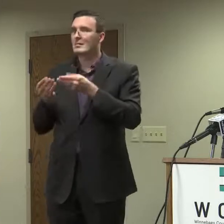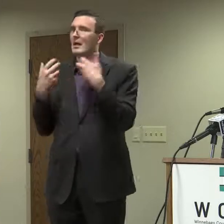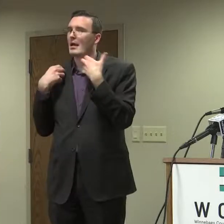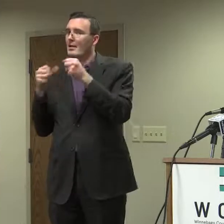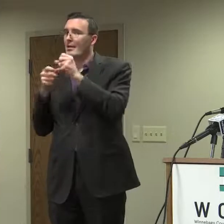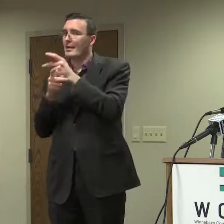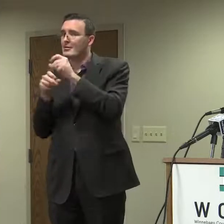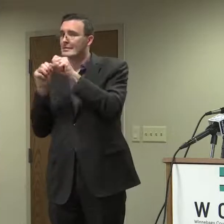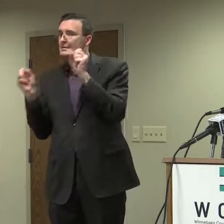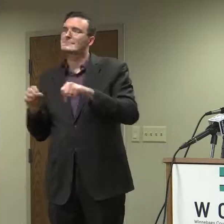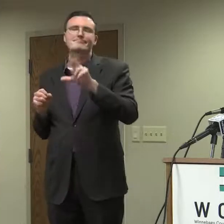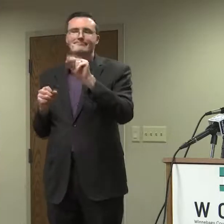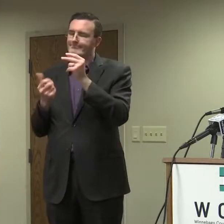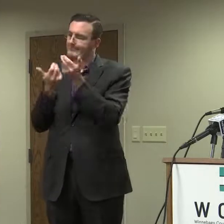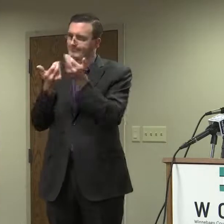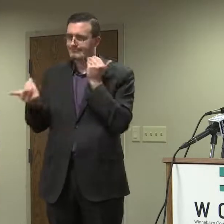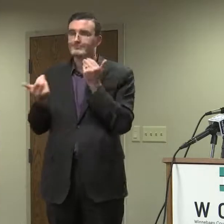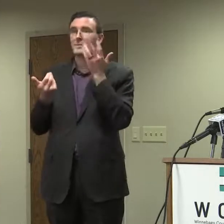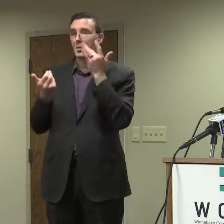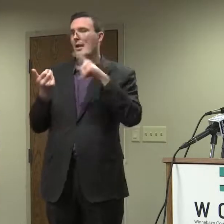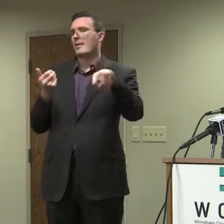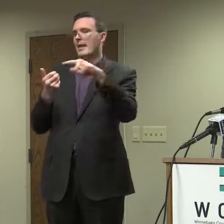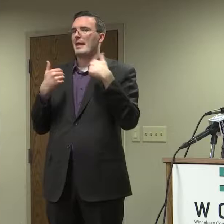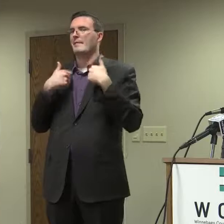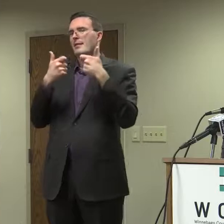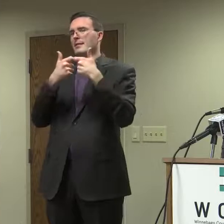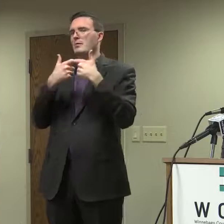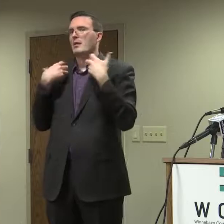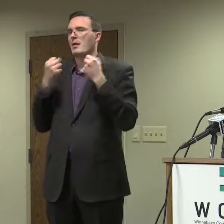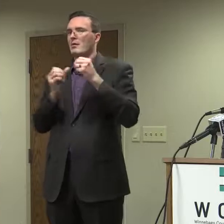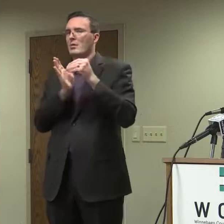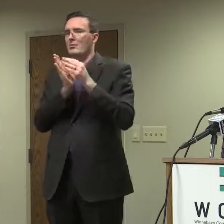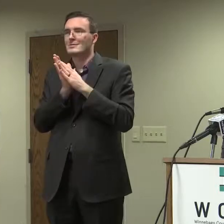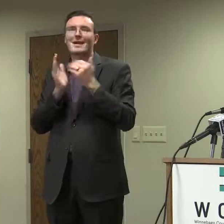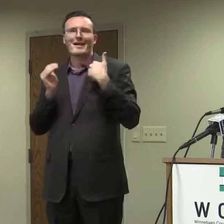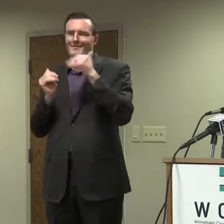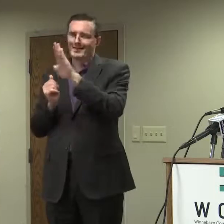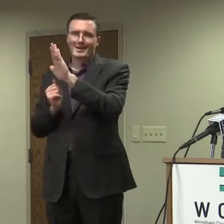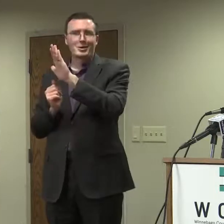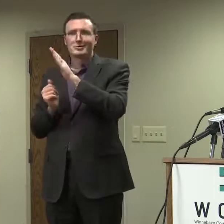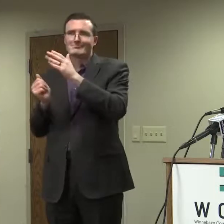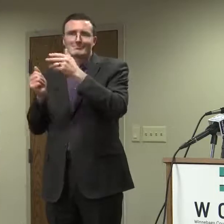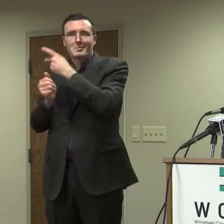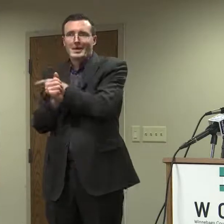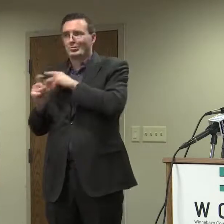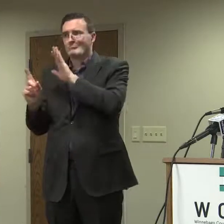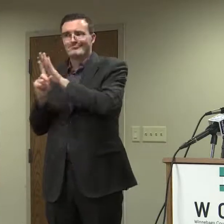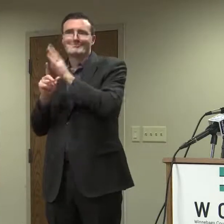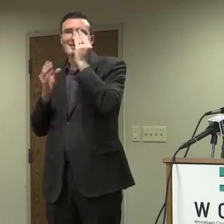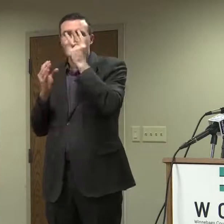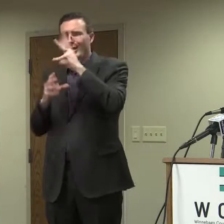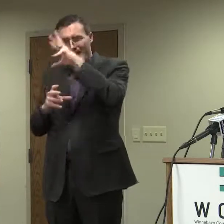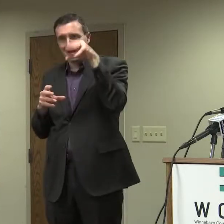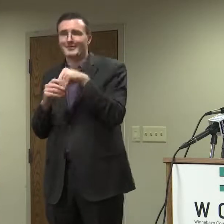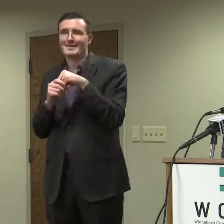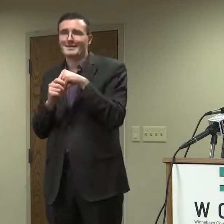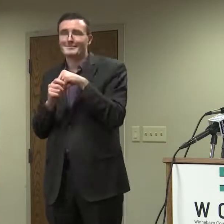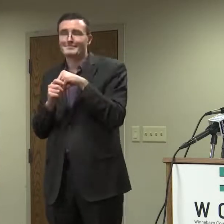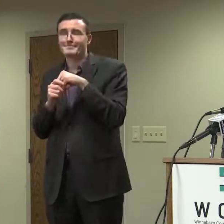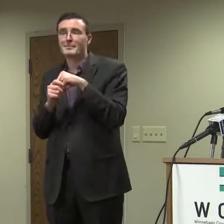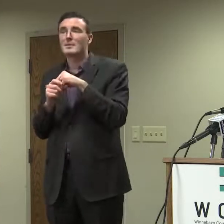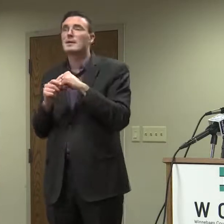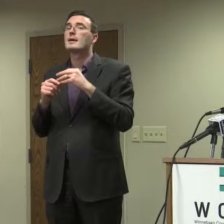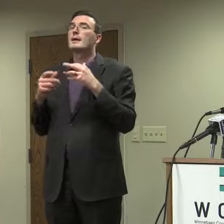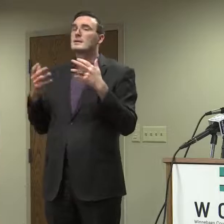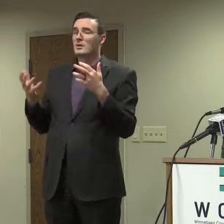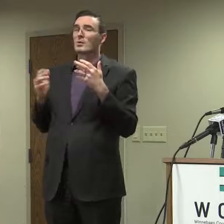their electronic health records, which have the complete diagnosis. Remember, it's self-attestation, meaning we